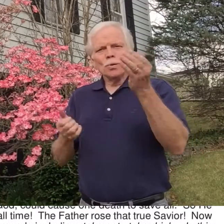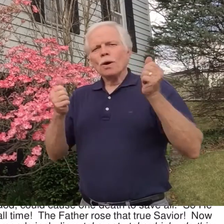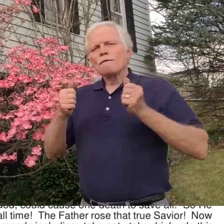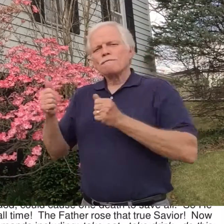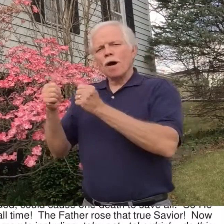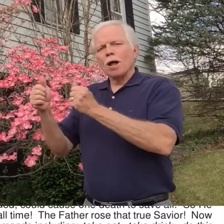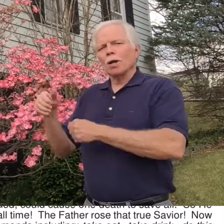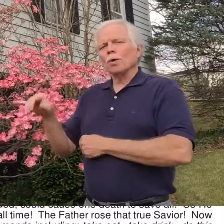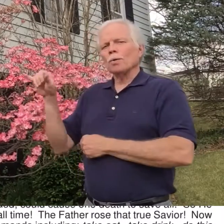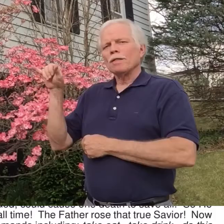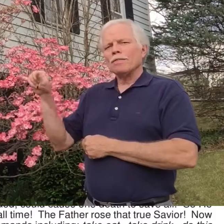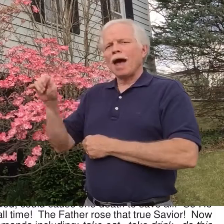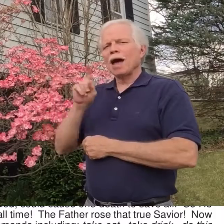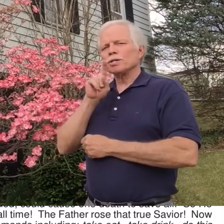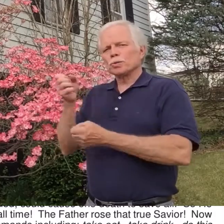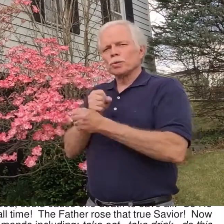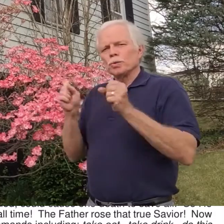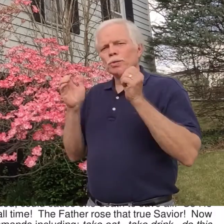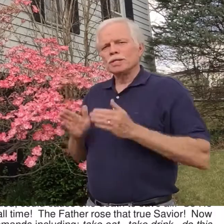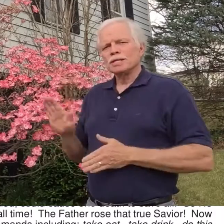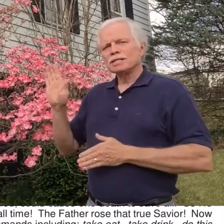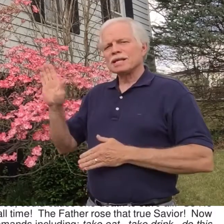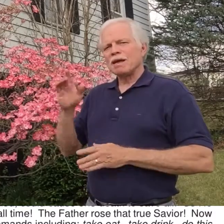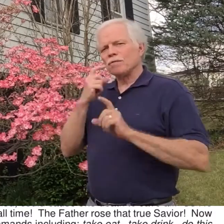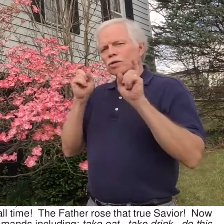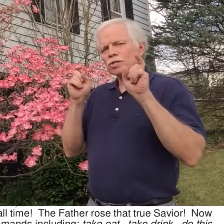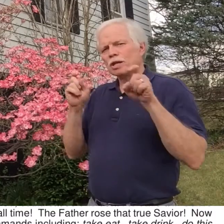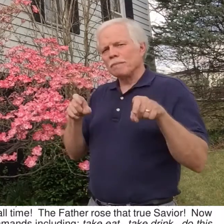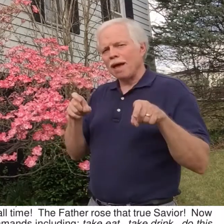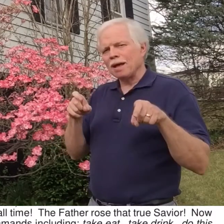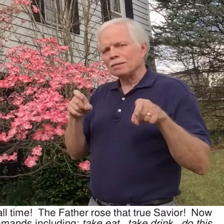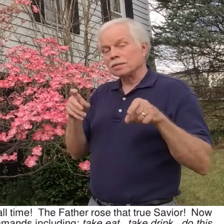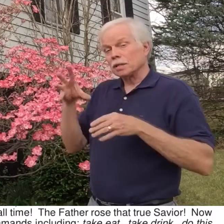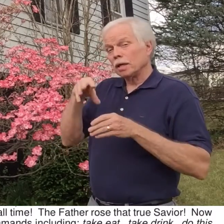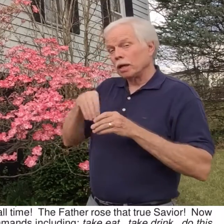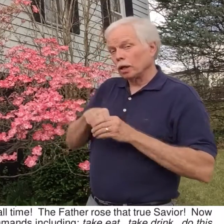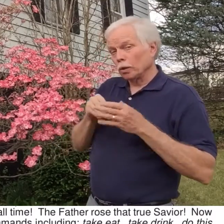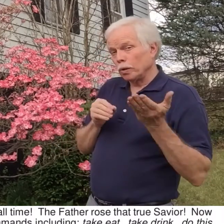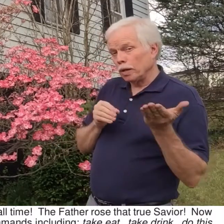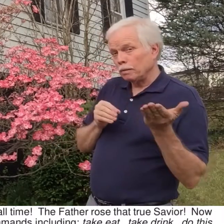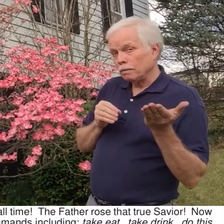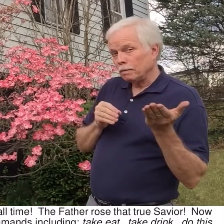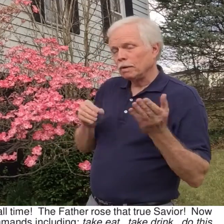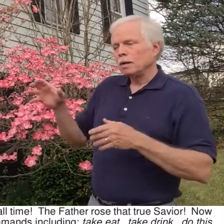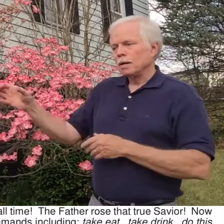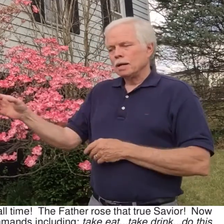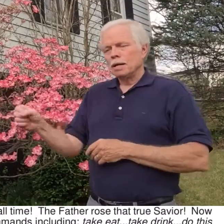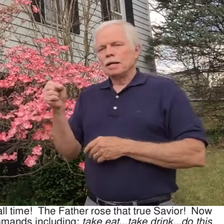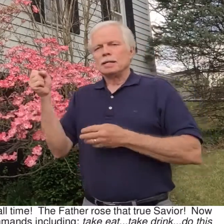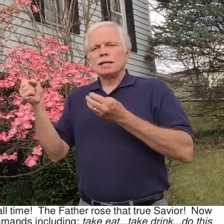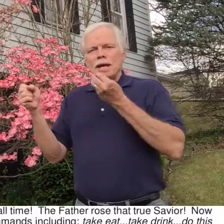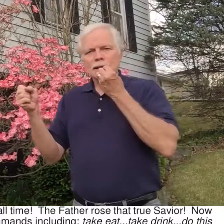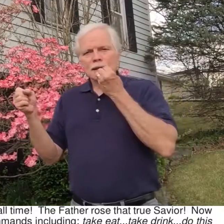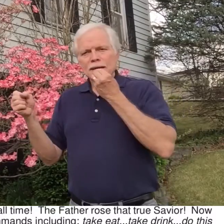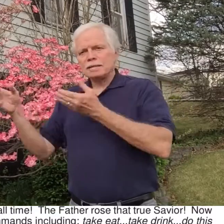follow that true savior's commands, including take eat,